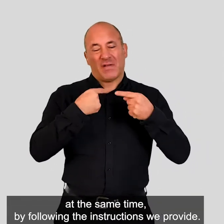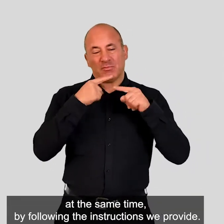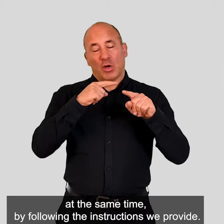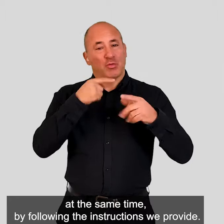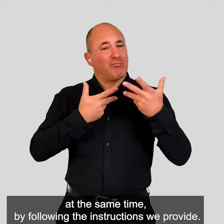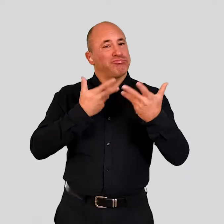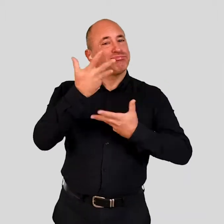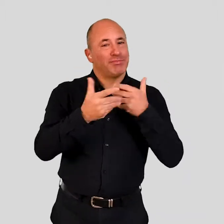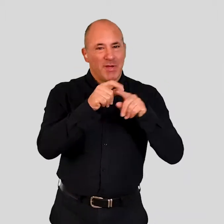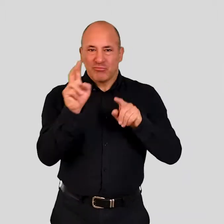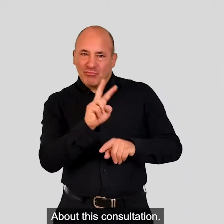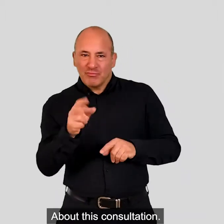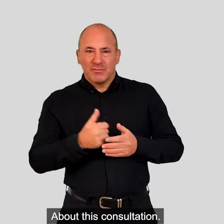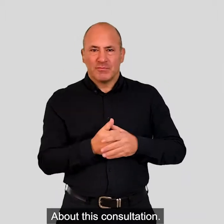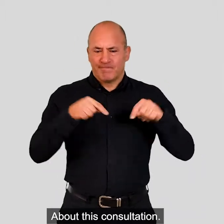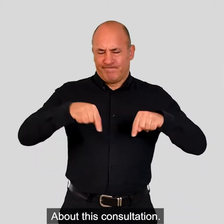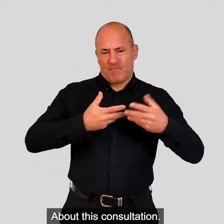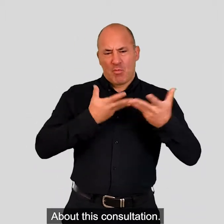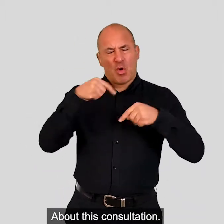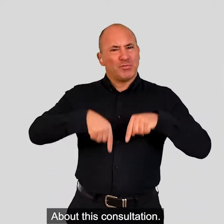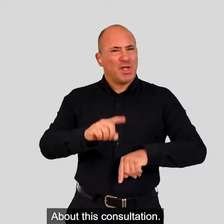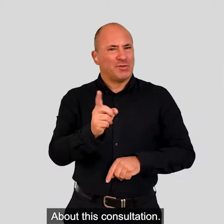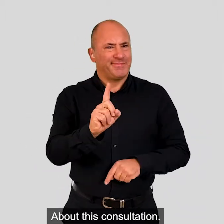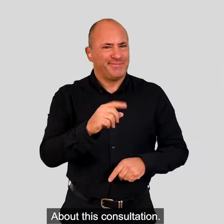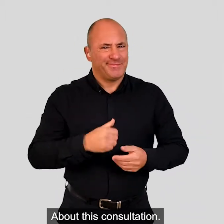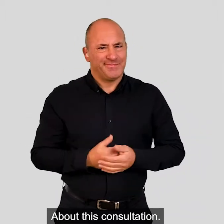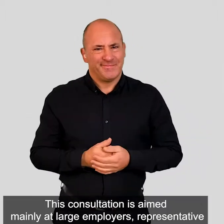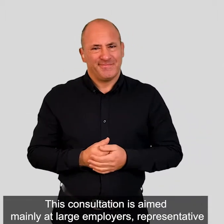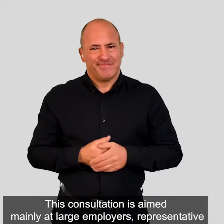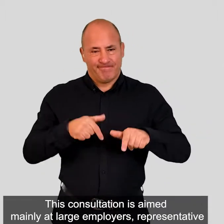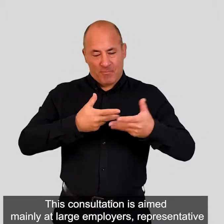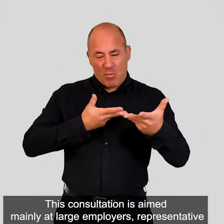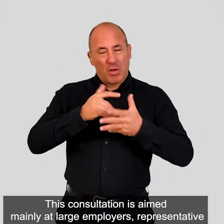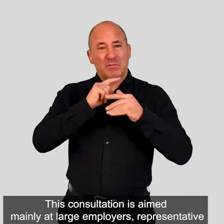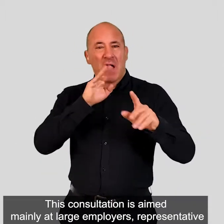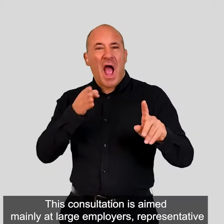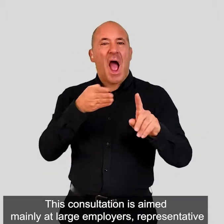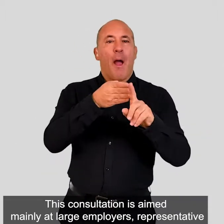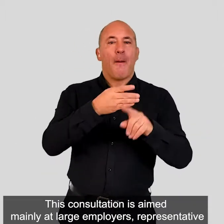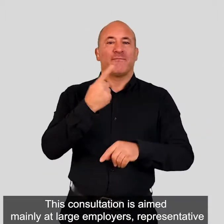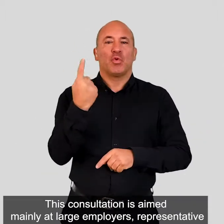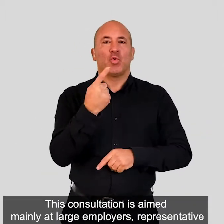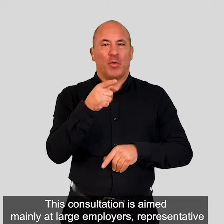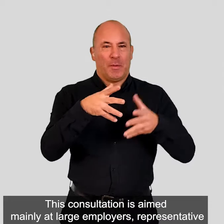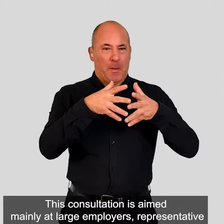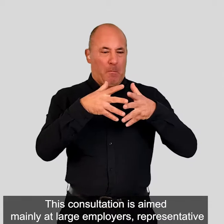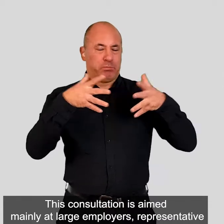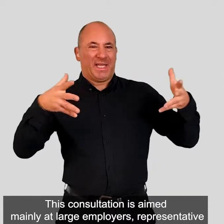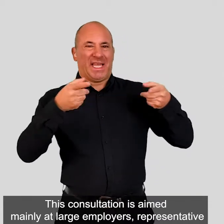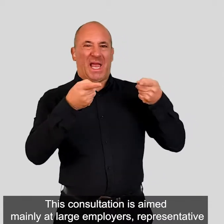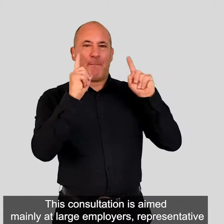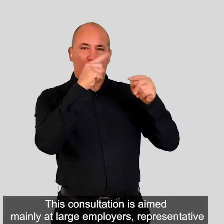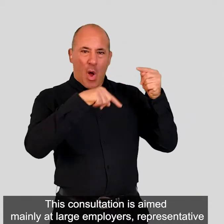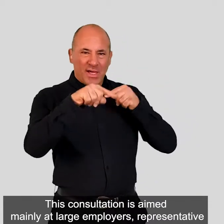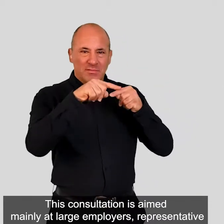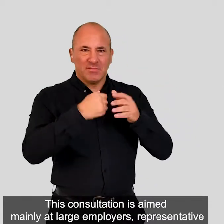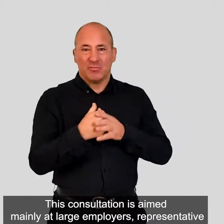provide. About this consultation. This consultation is aimed mainly at large employers,